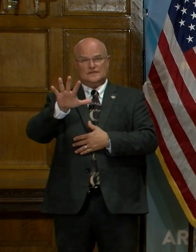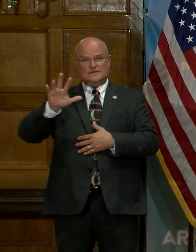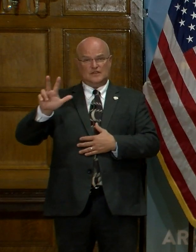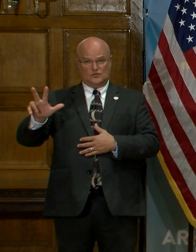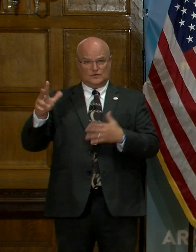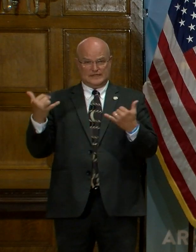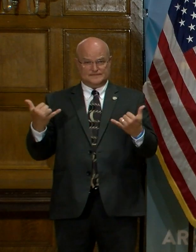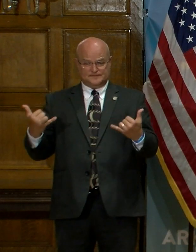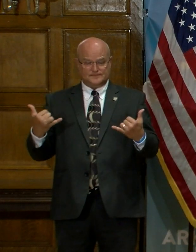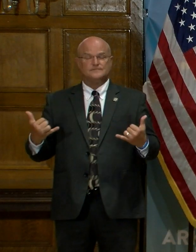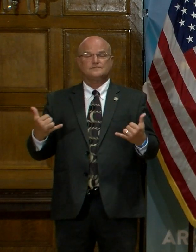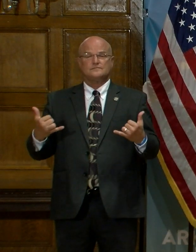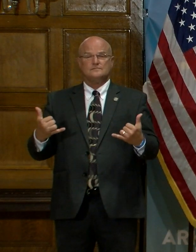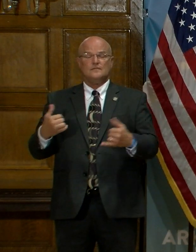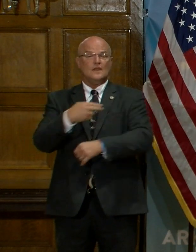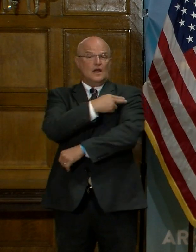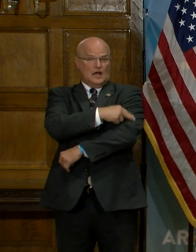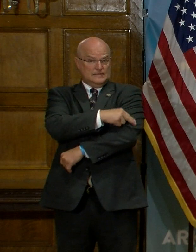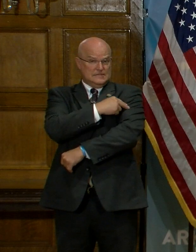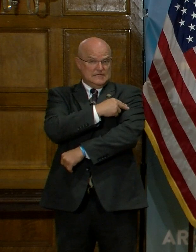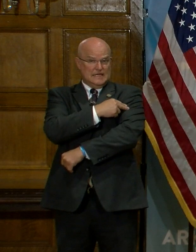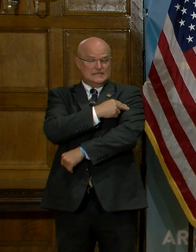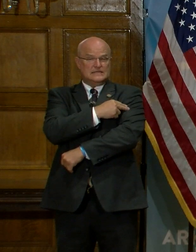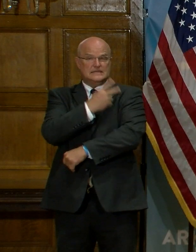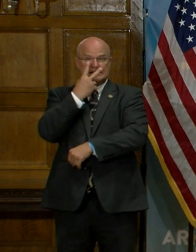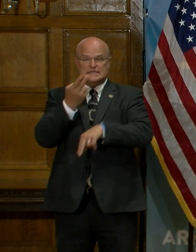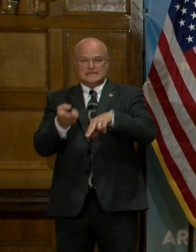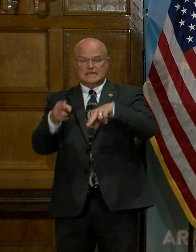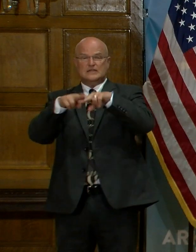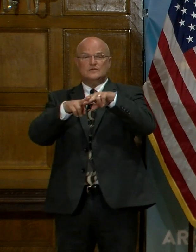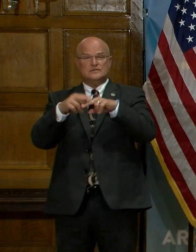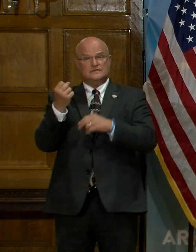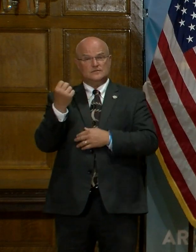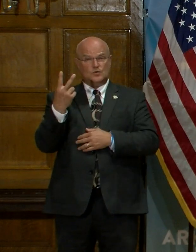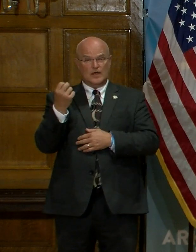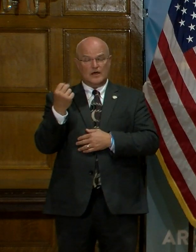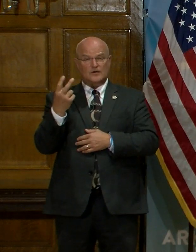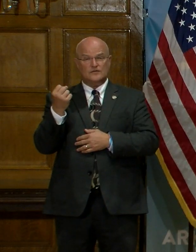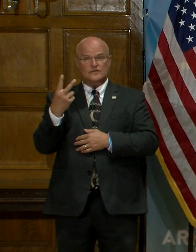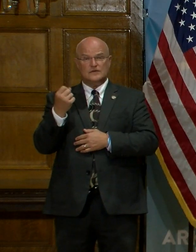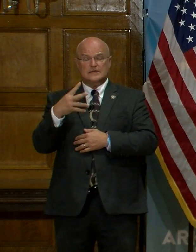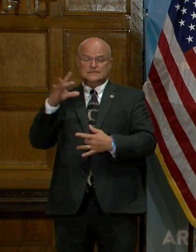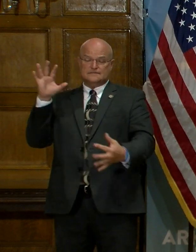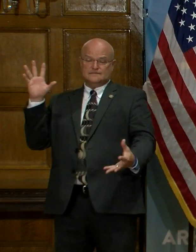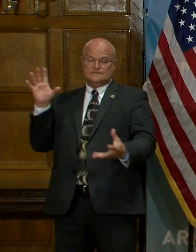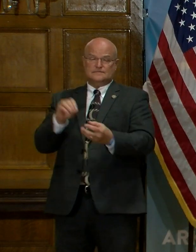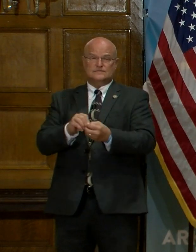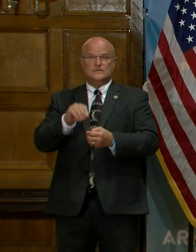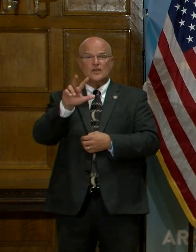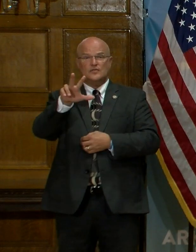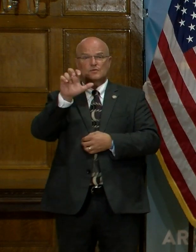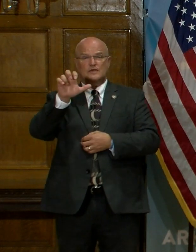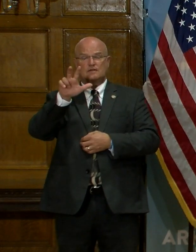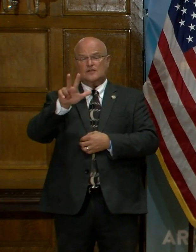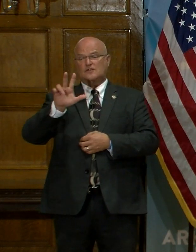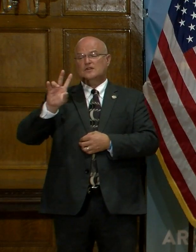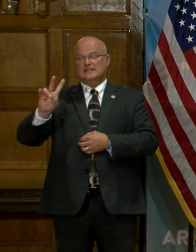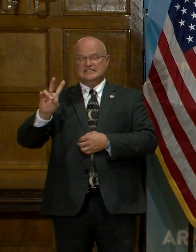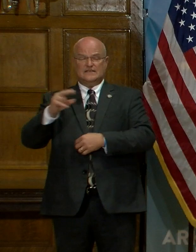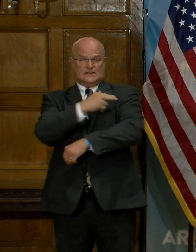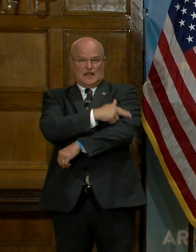24,253. In terms of hospitalizations, we've seen an increase of 12. That brings us to 337